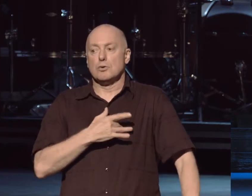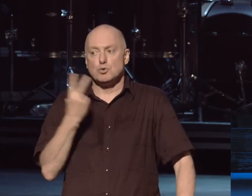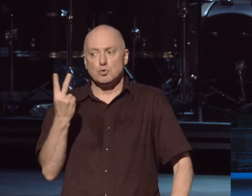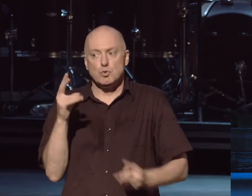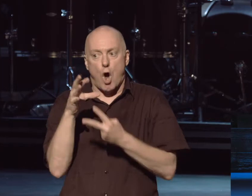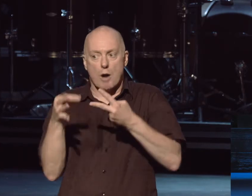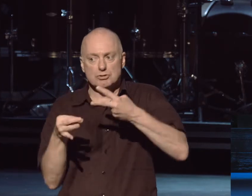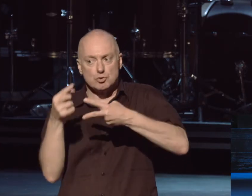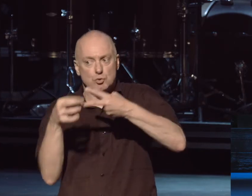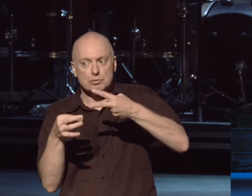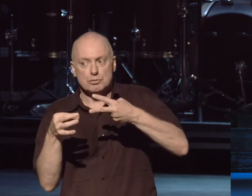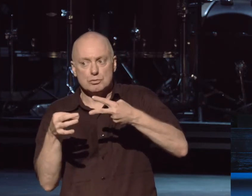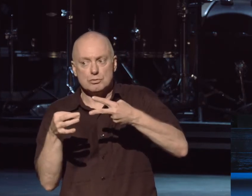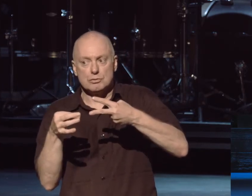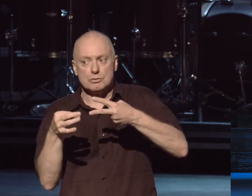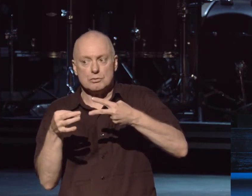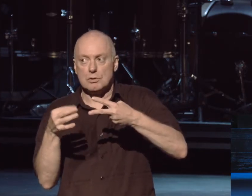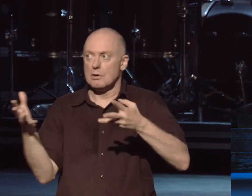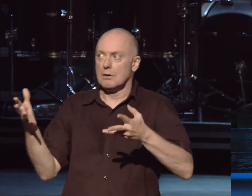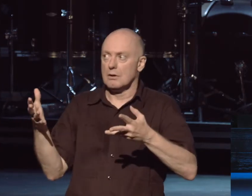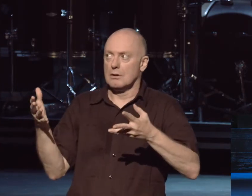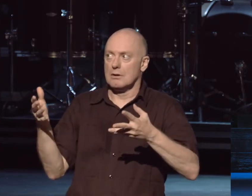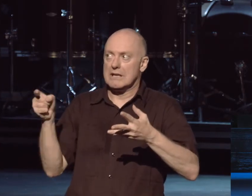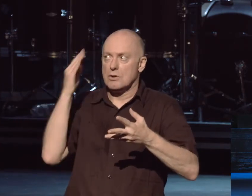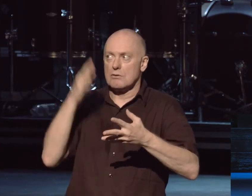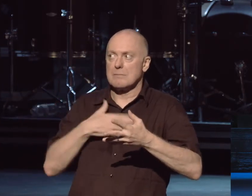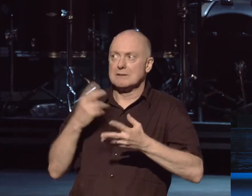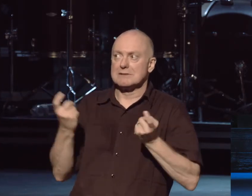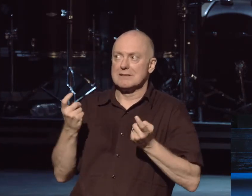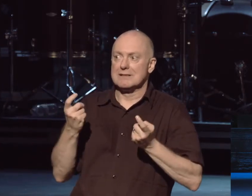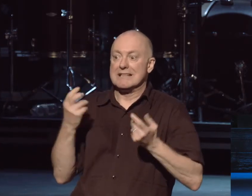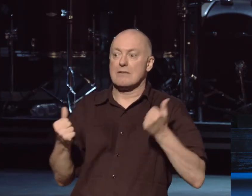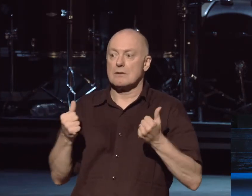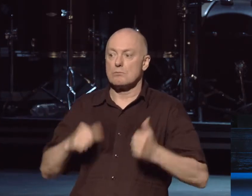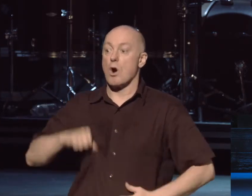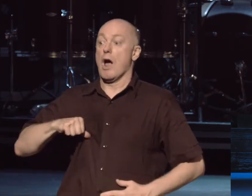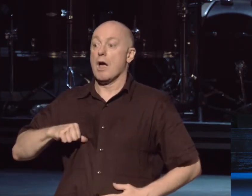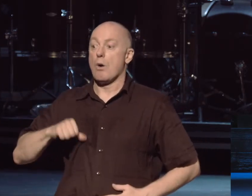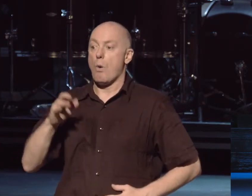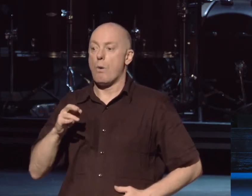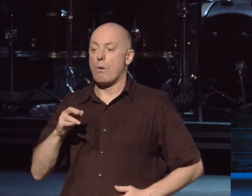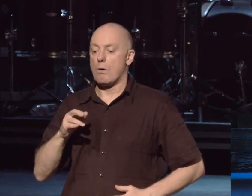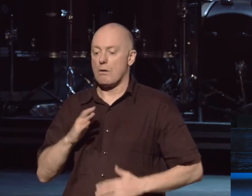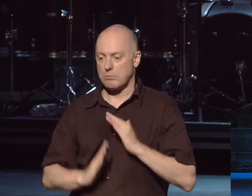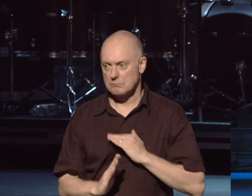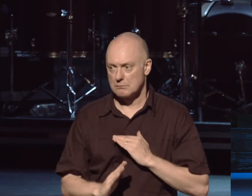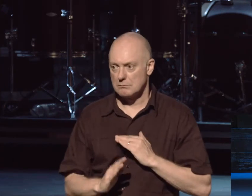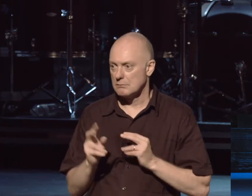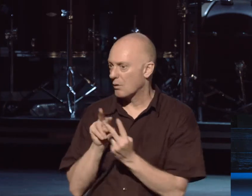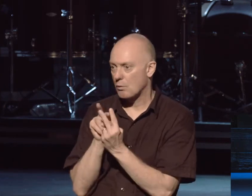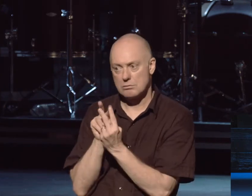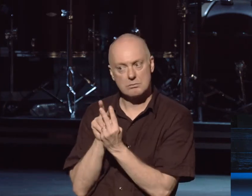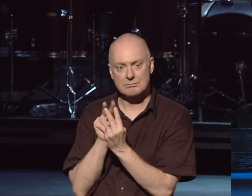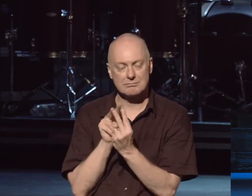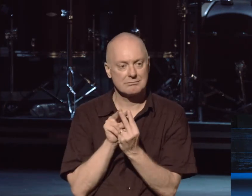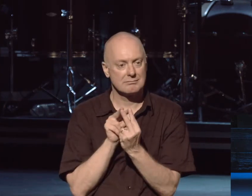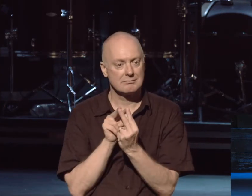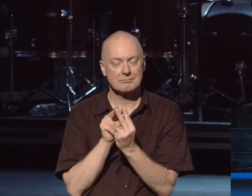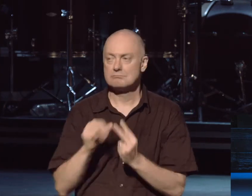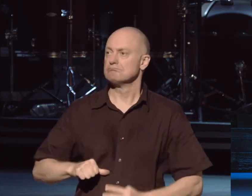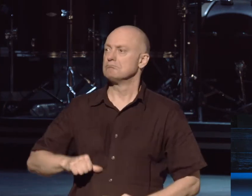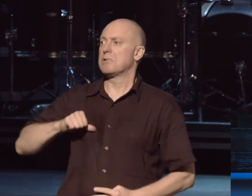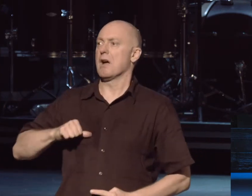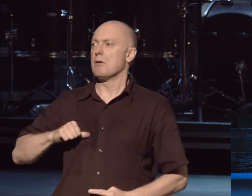point when his sin is revealed and confronted to him. He can either pride up or he can either break down. He can pride up in